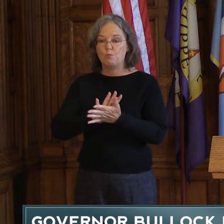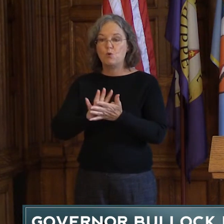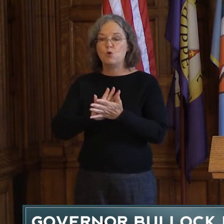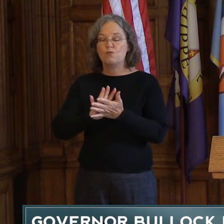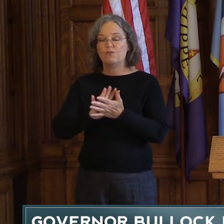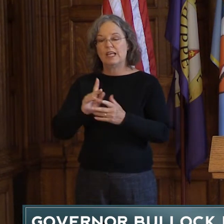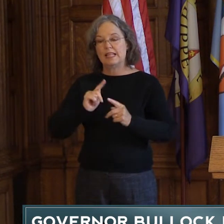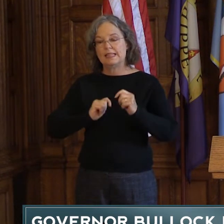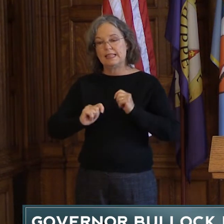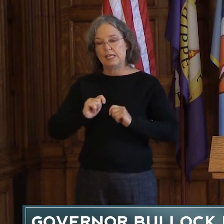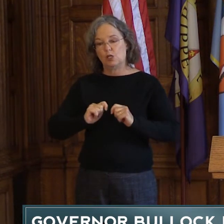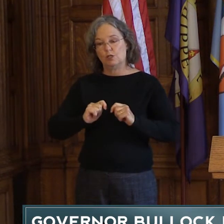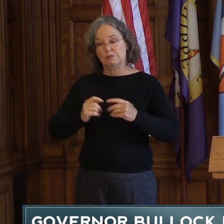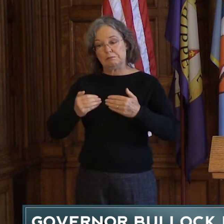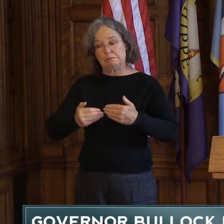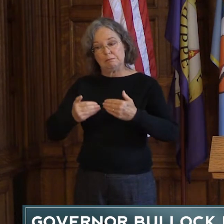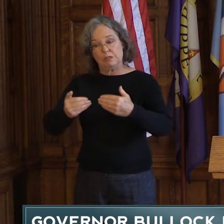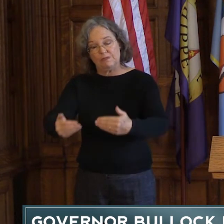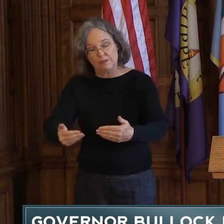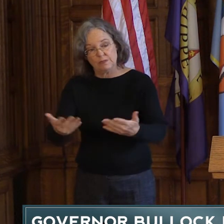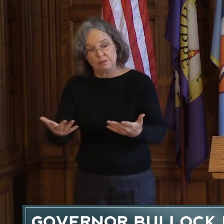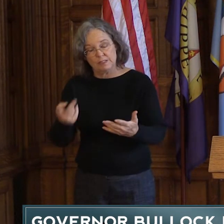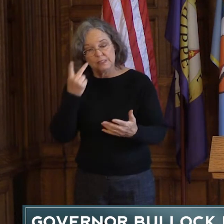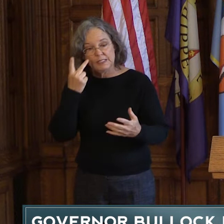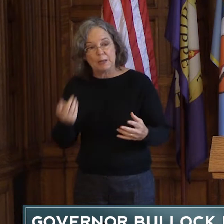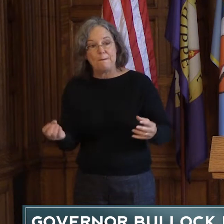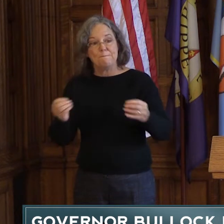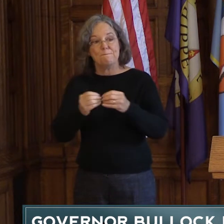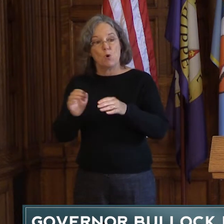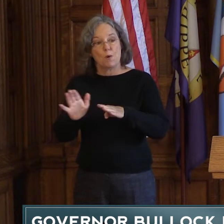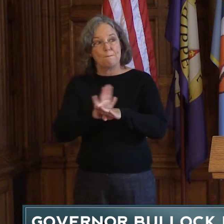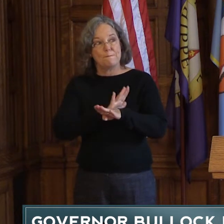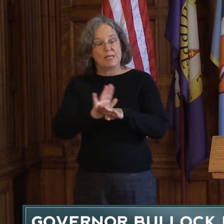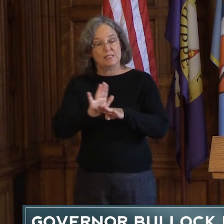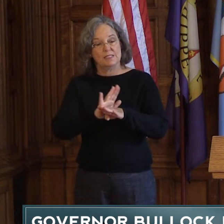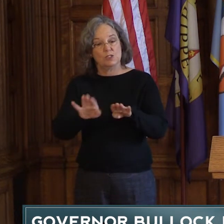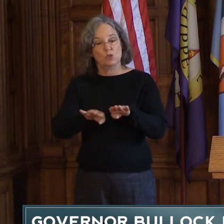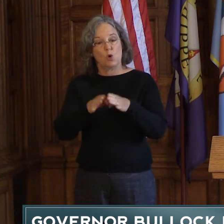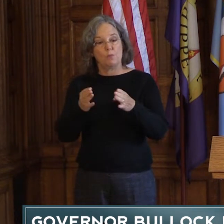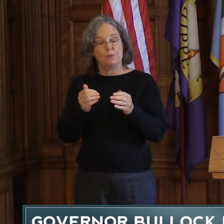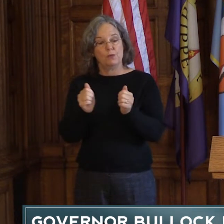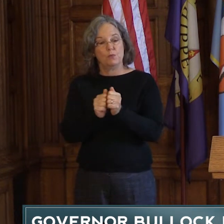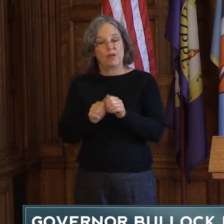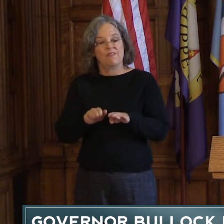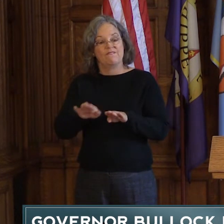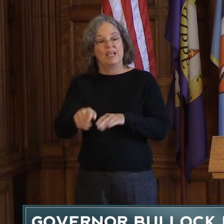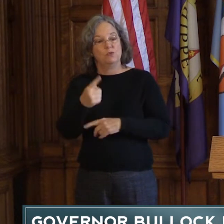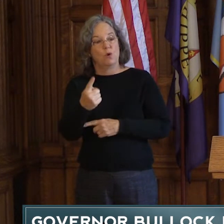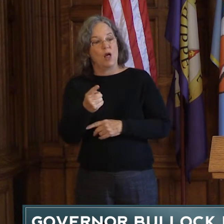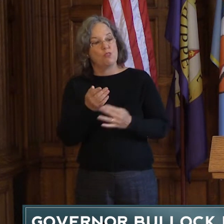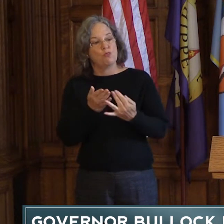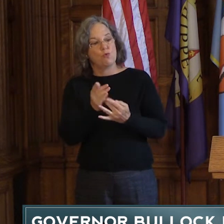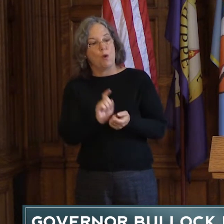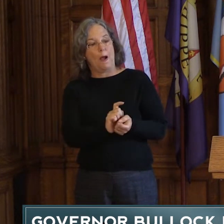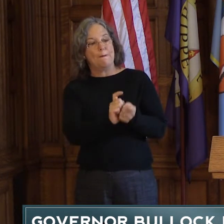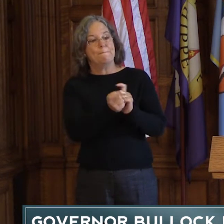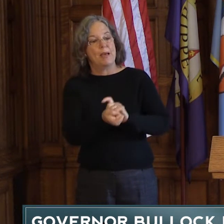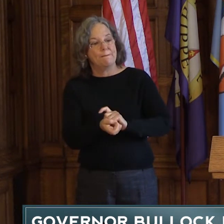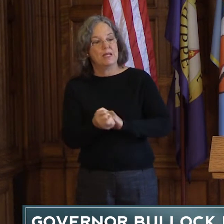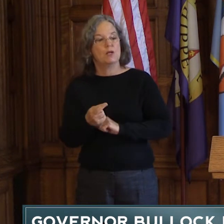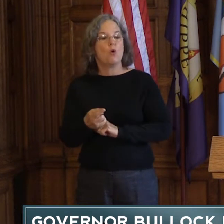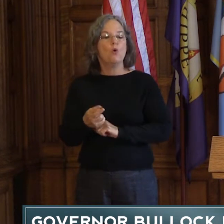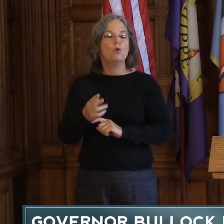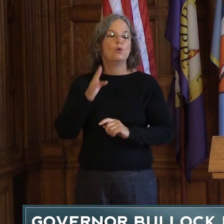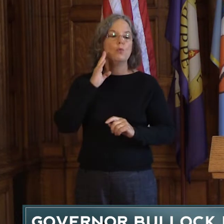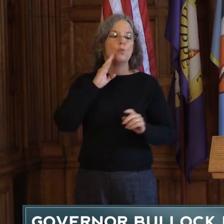Moving forward, should we expect to see more businesses reopened under Phase 1 through amendments, or are you developing a timeline now to